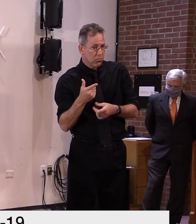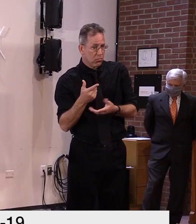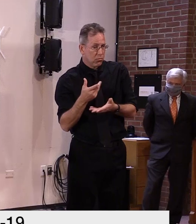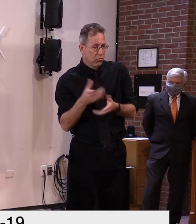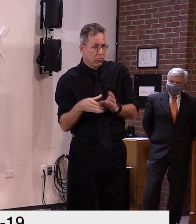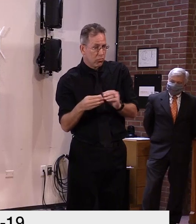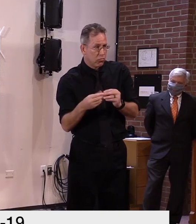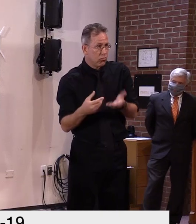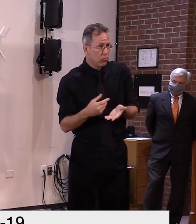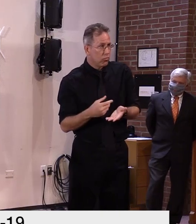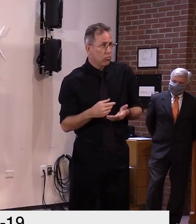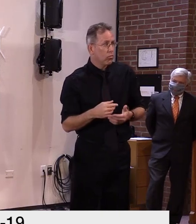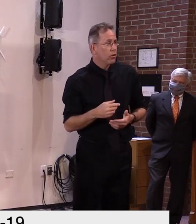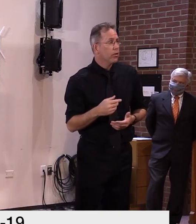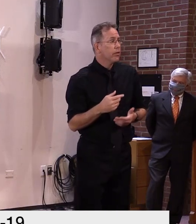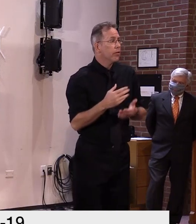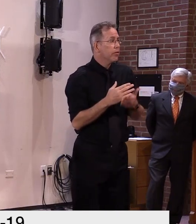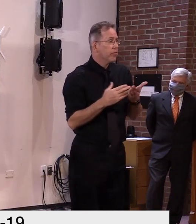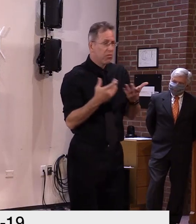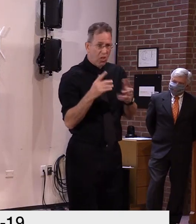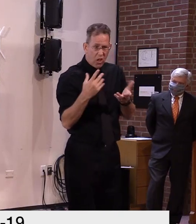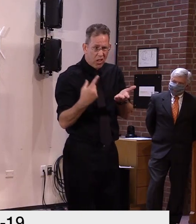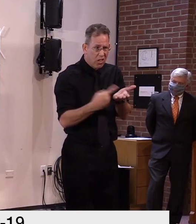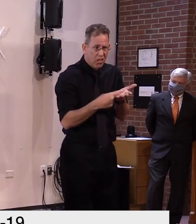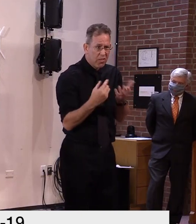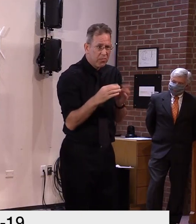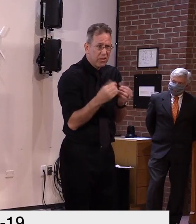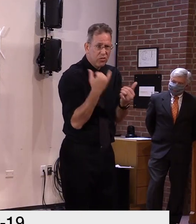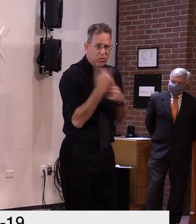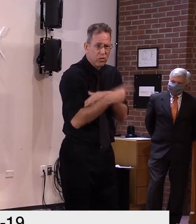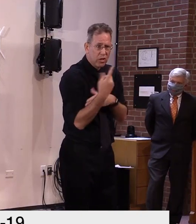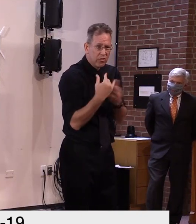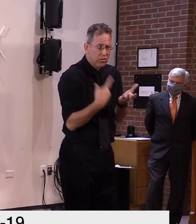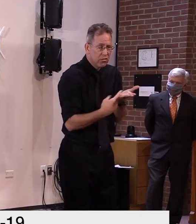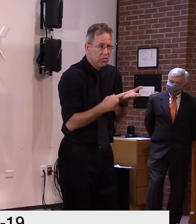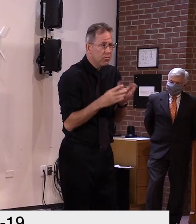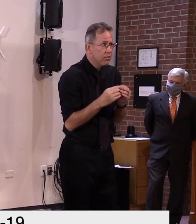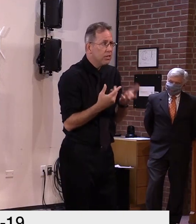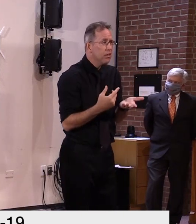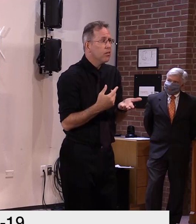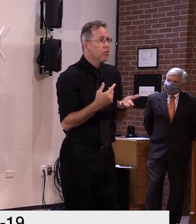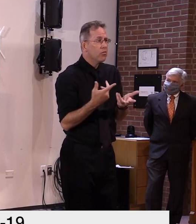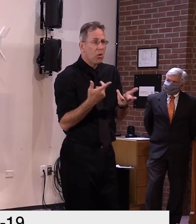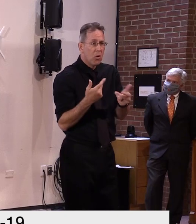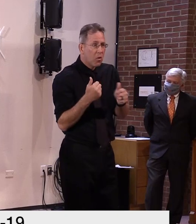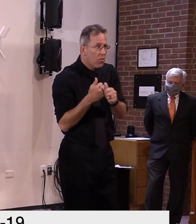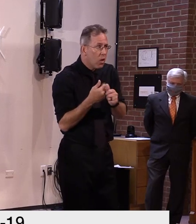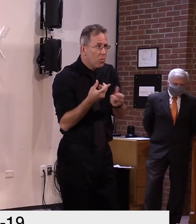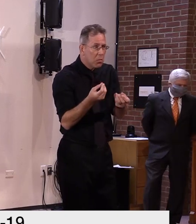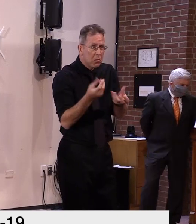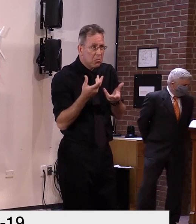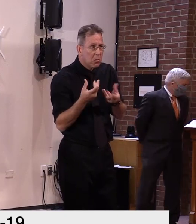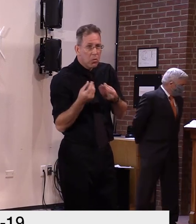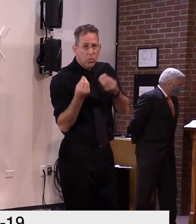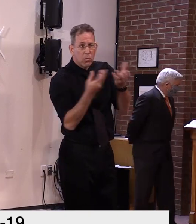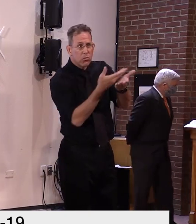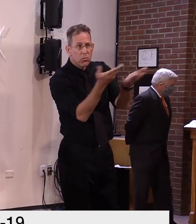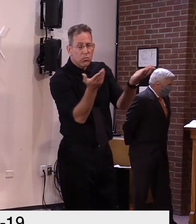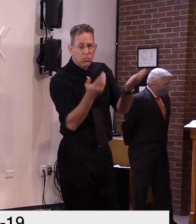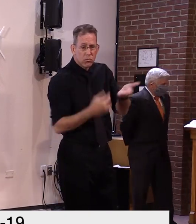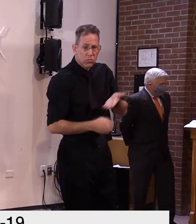briefing sometime today to bring everyone up to speed. But if there's anything he might be able to offer in this regard at this